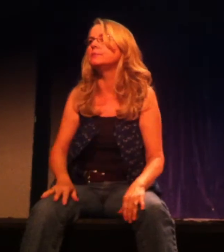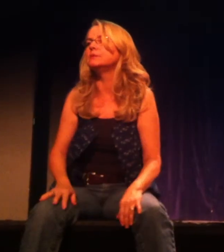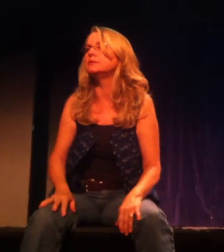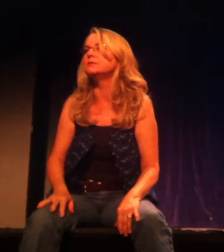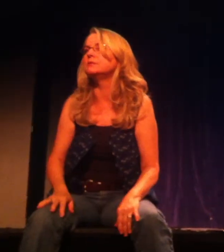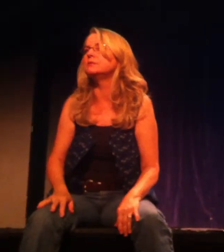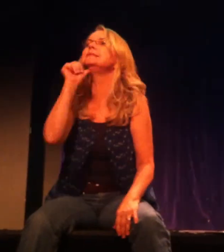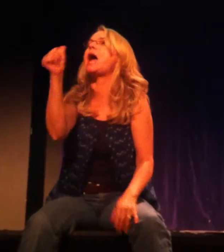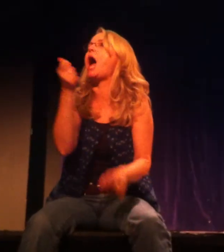joking.